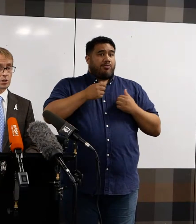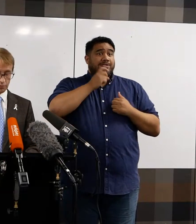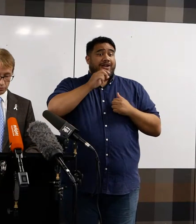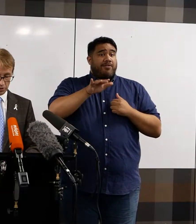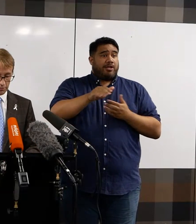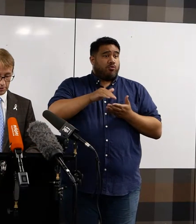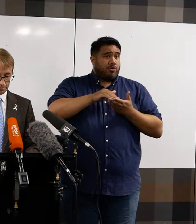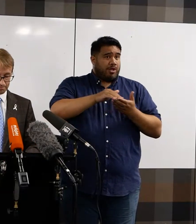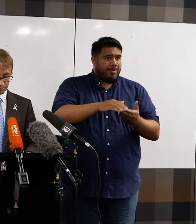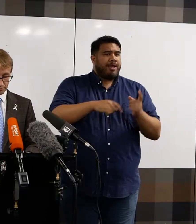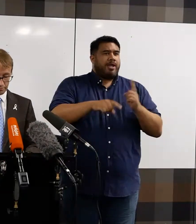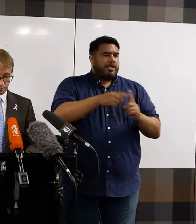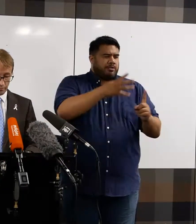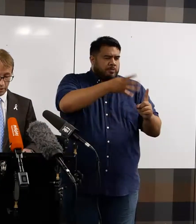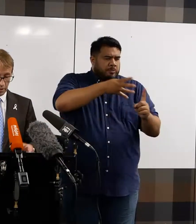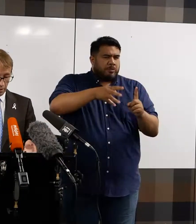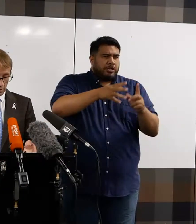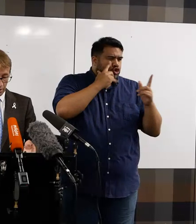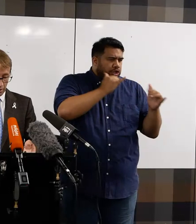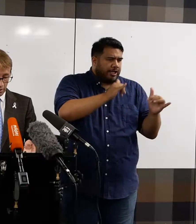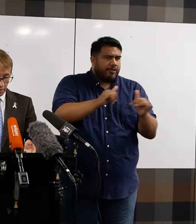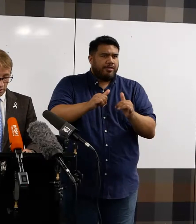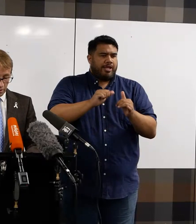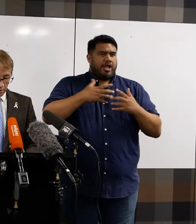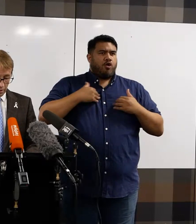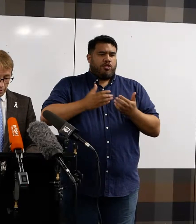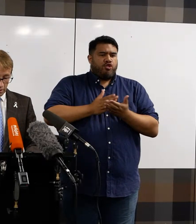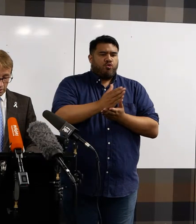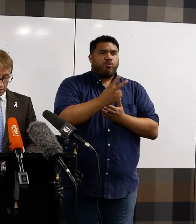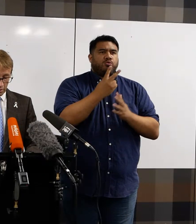site 24/7.